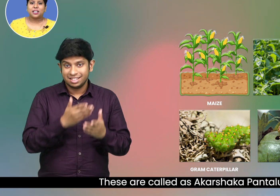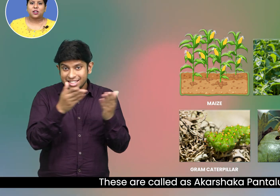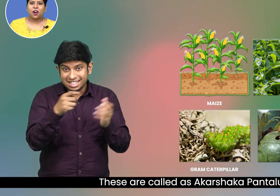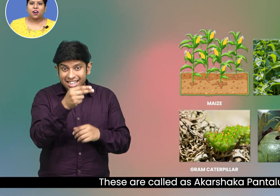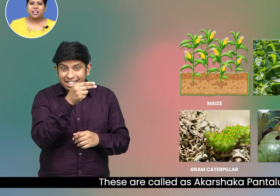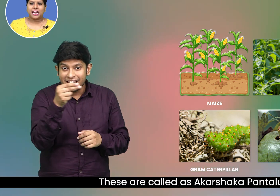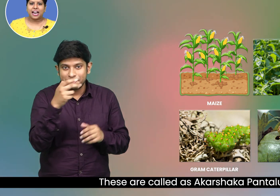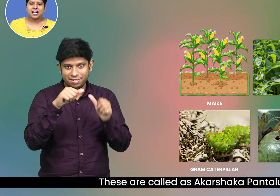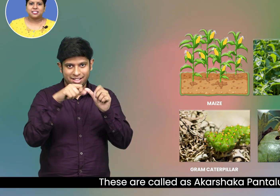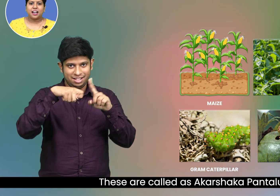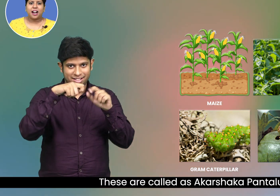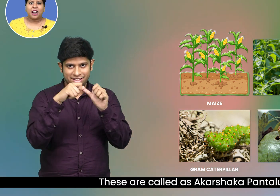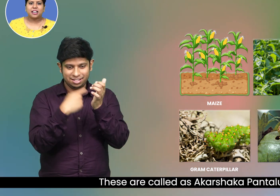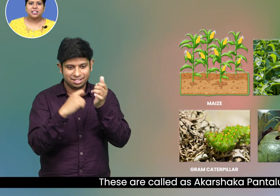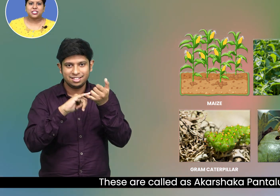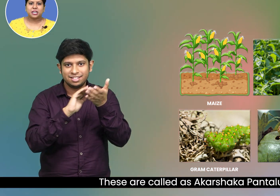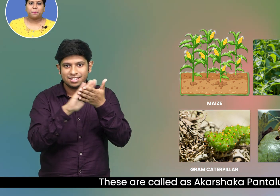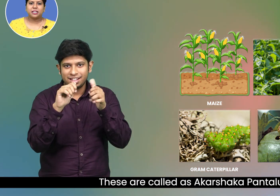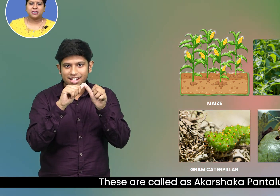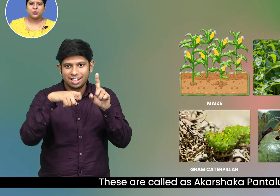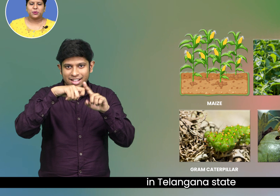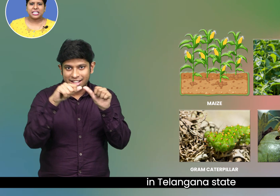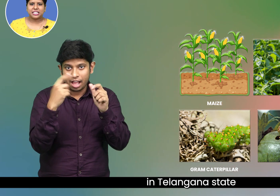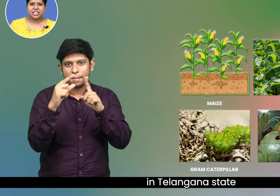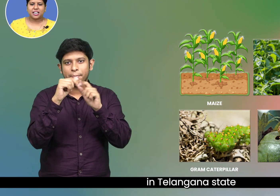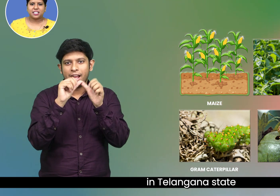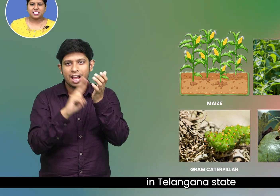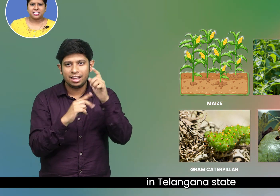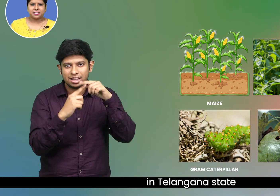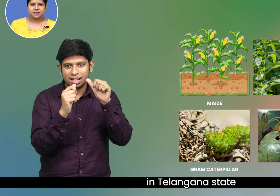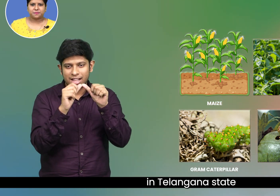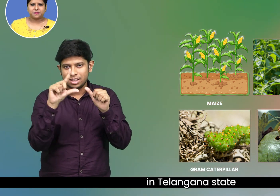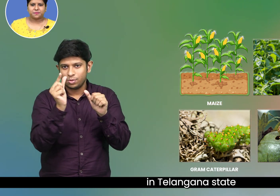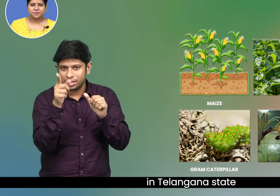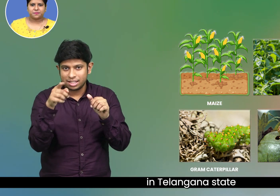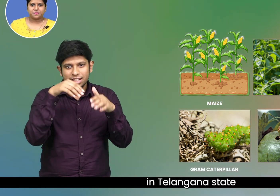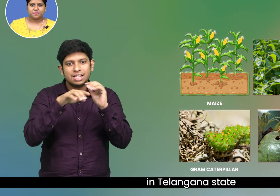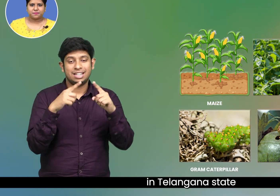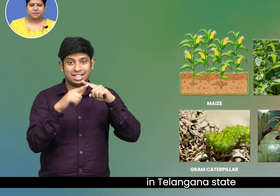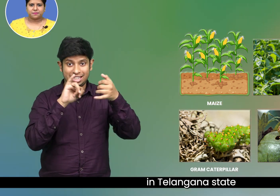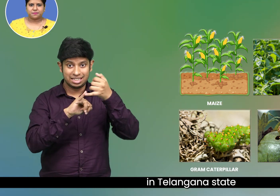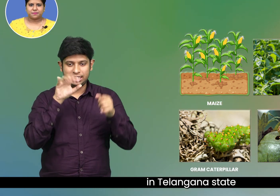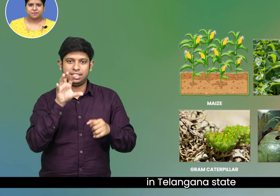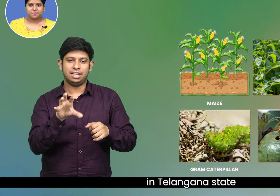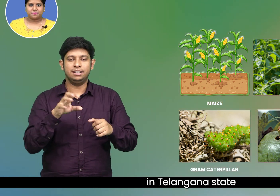These are called as Akarshika Pantalu in Telangana state.